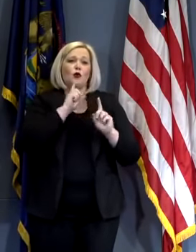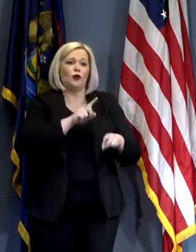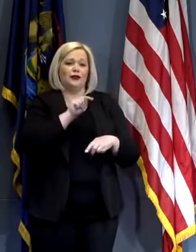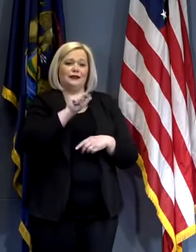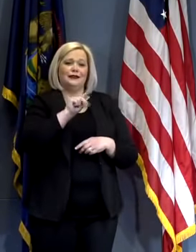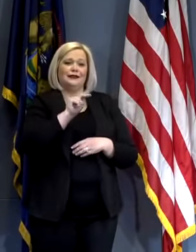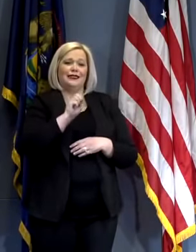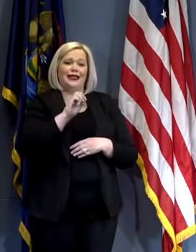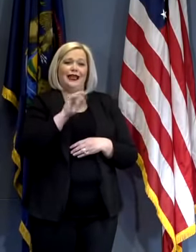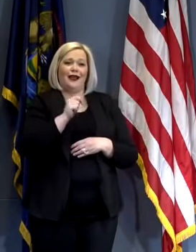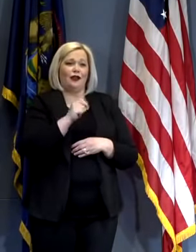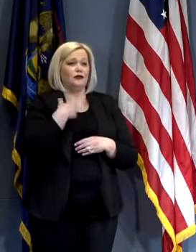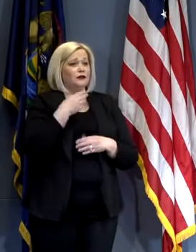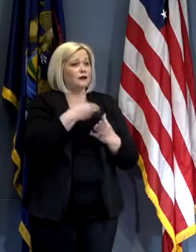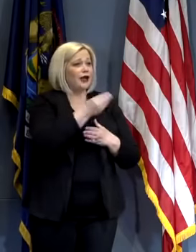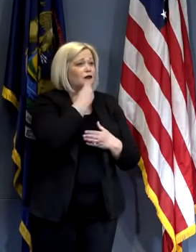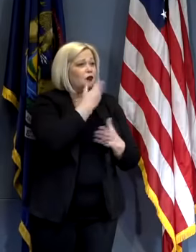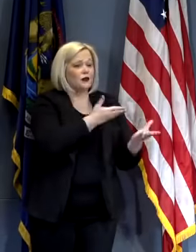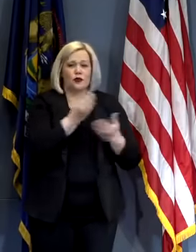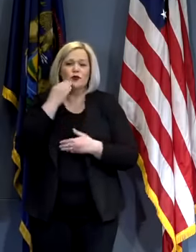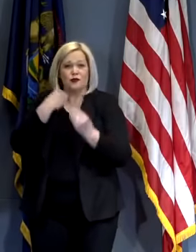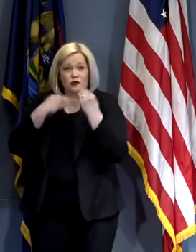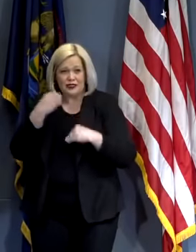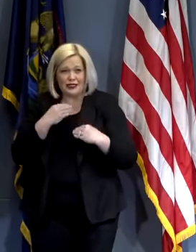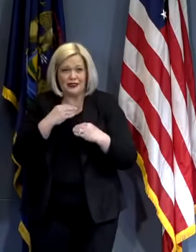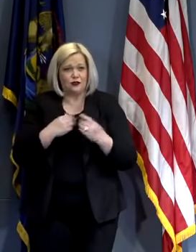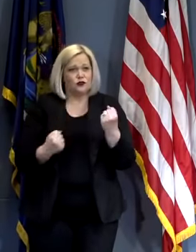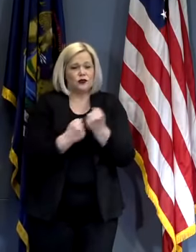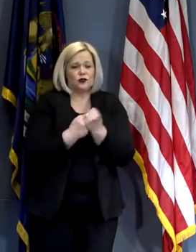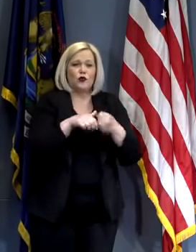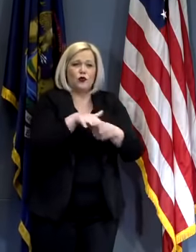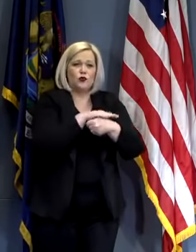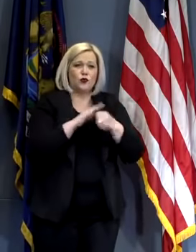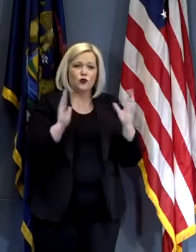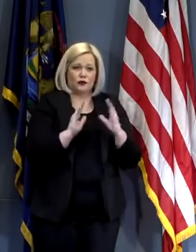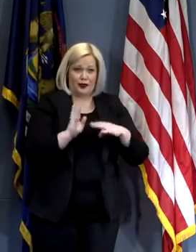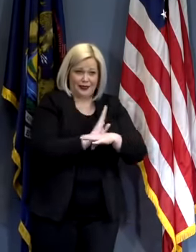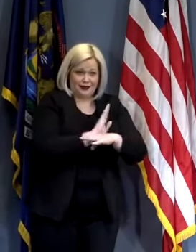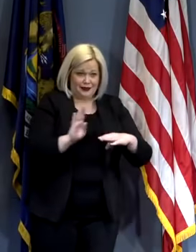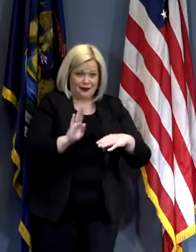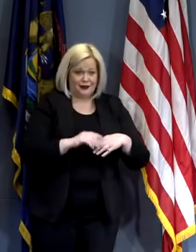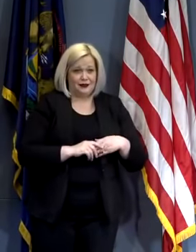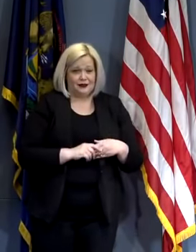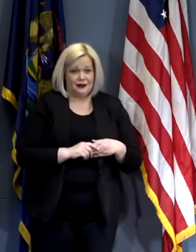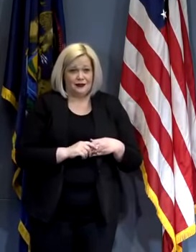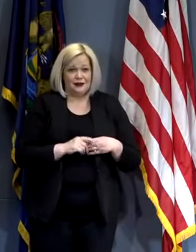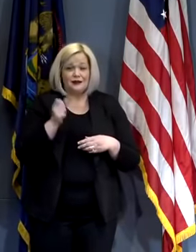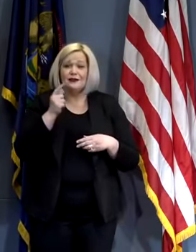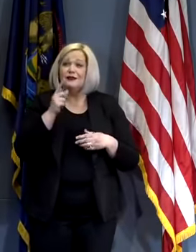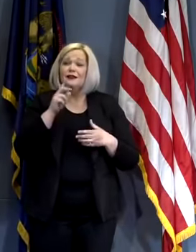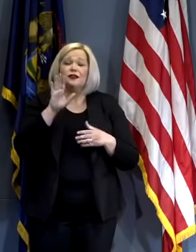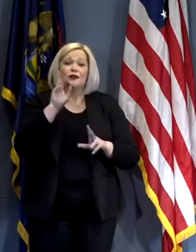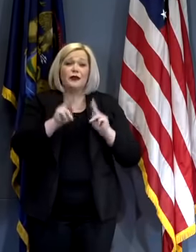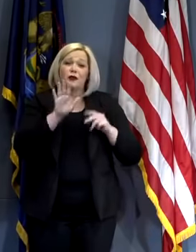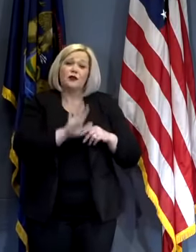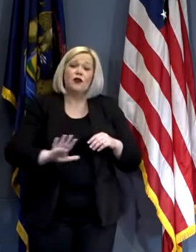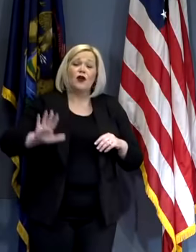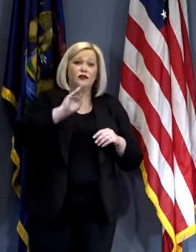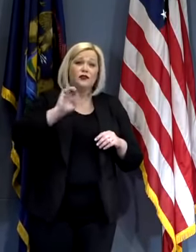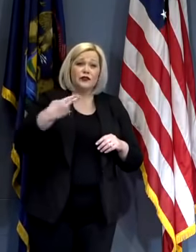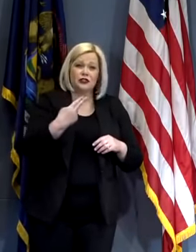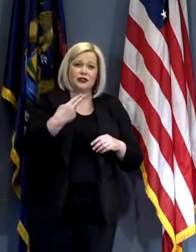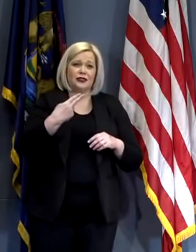local small businesses. The actions that I've seen from good people like this all over our state for the